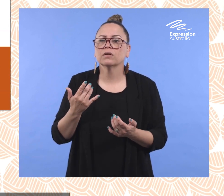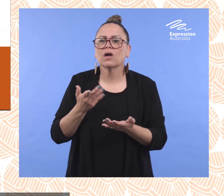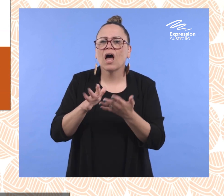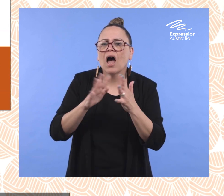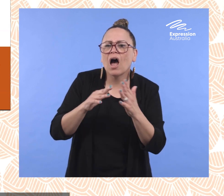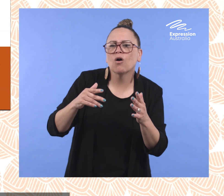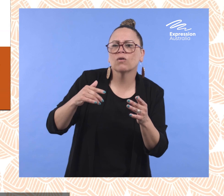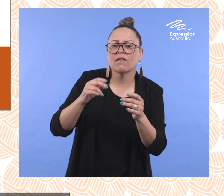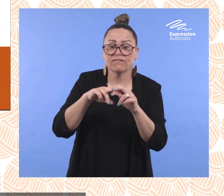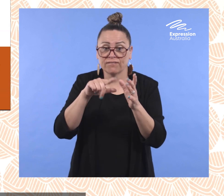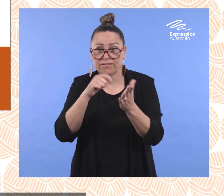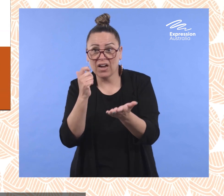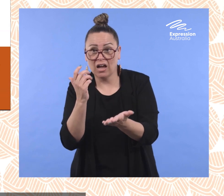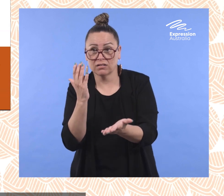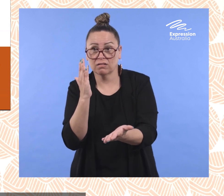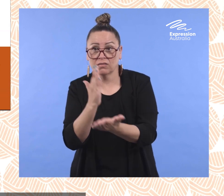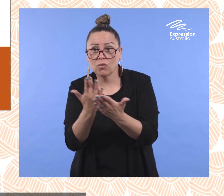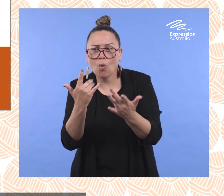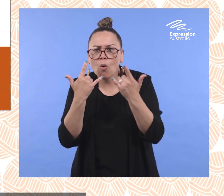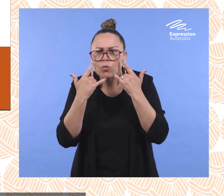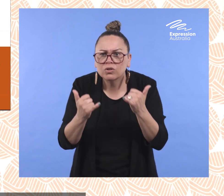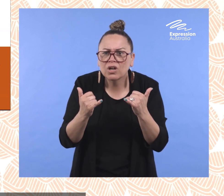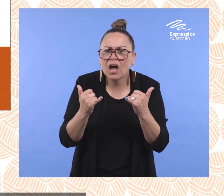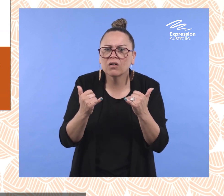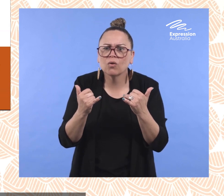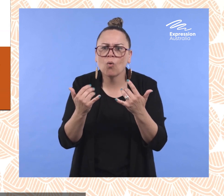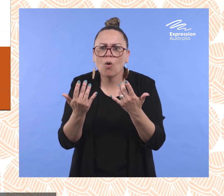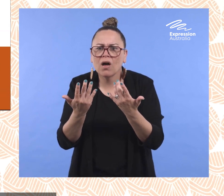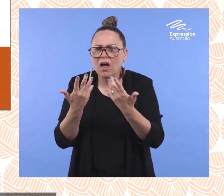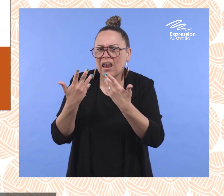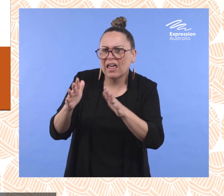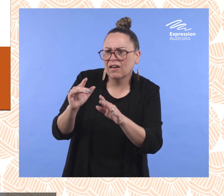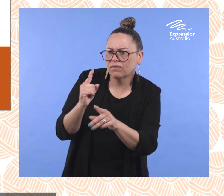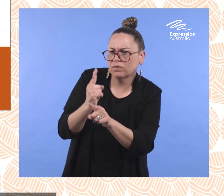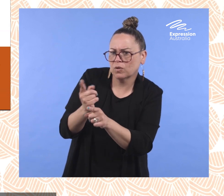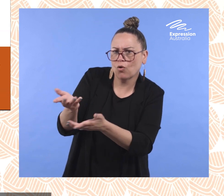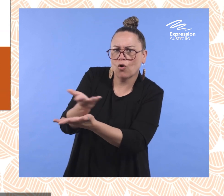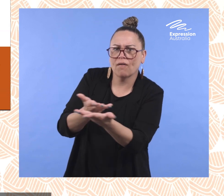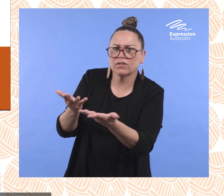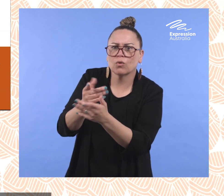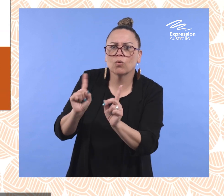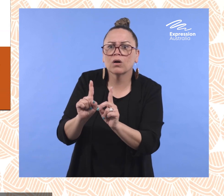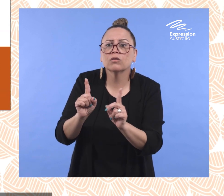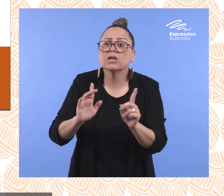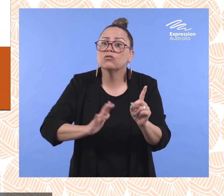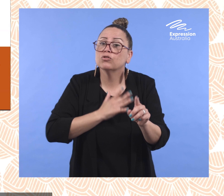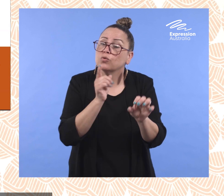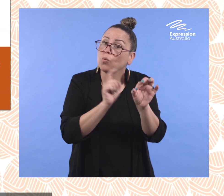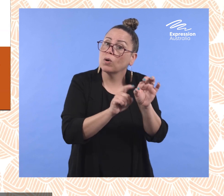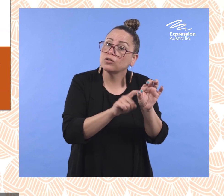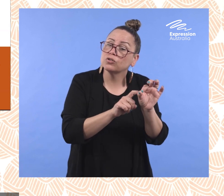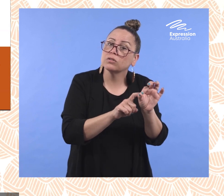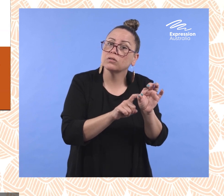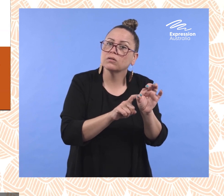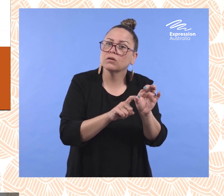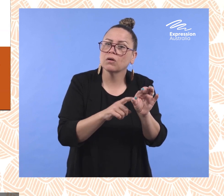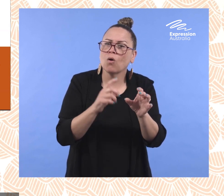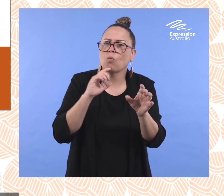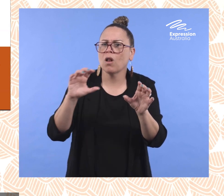the conversation? That's a really interesting question. I think we'll go to that when we talk about how to talk about it.